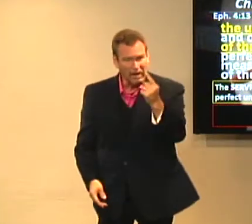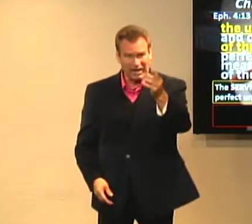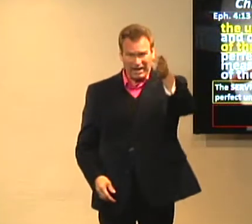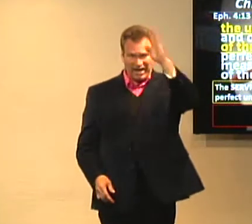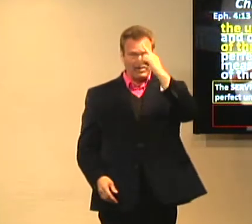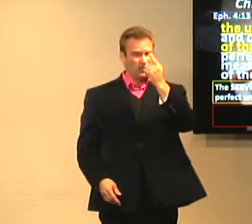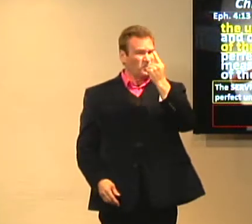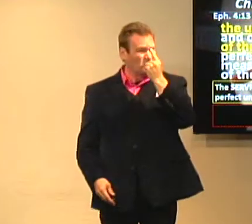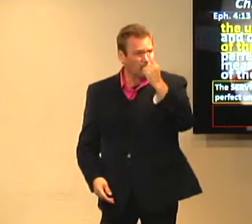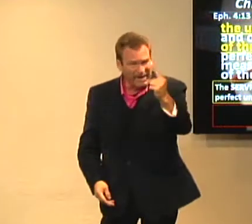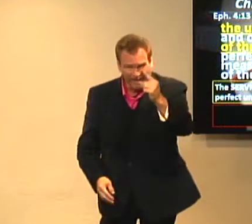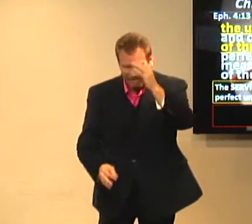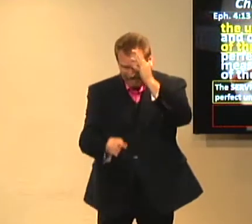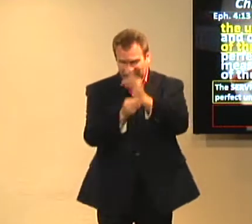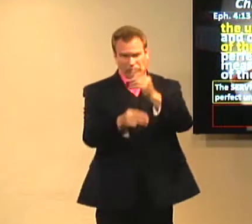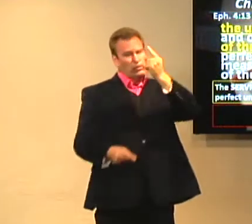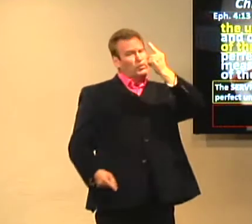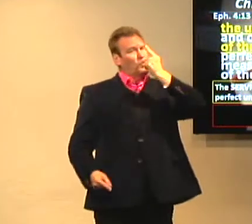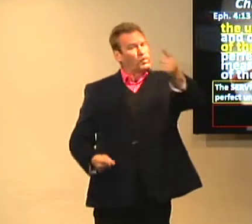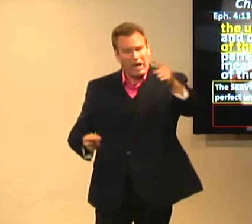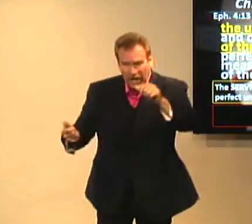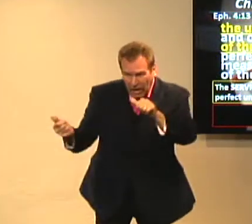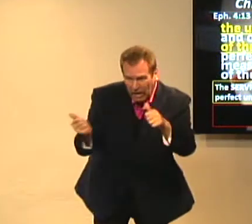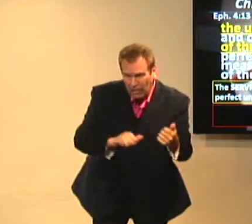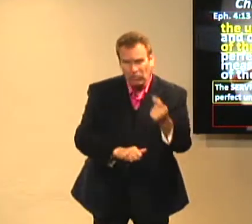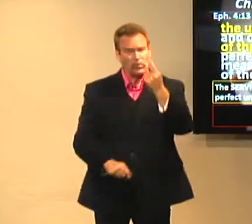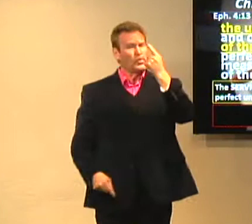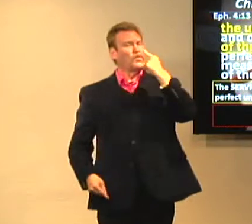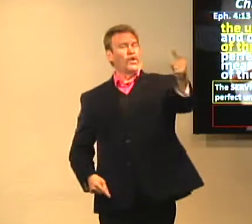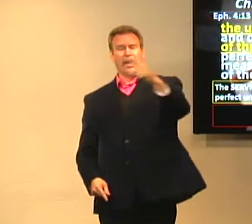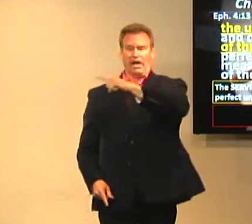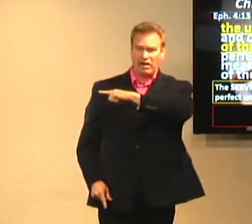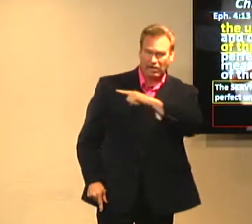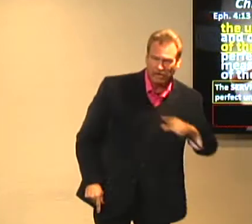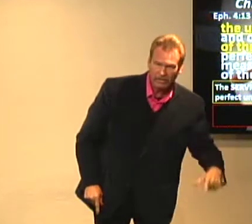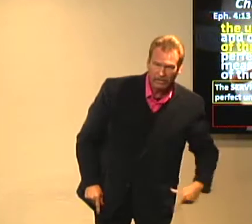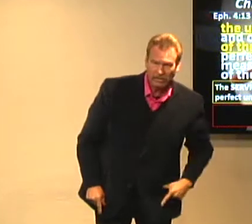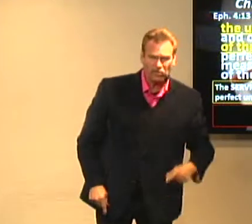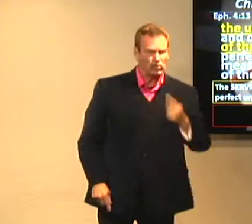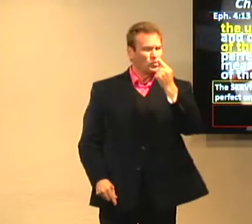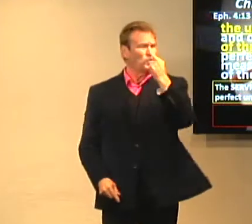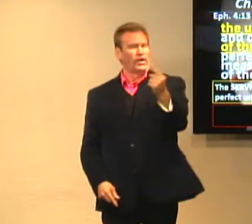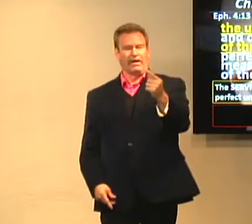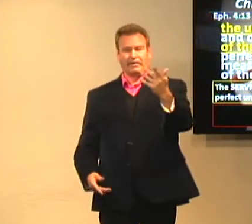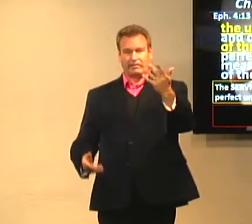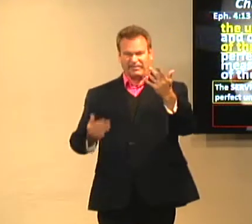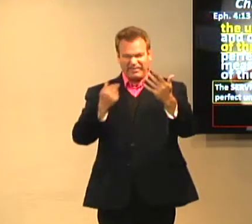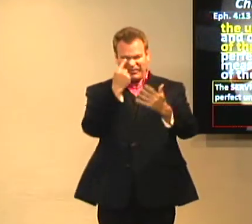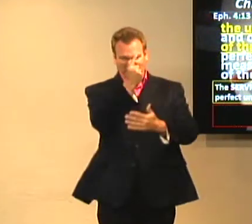It spoke of that in verses 6 and 7. One God, one baptism, one Lord, one